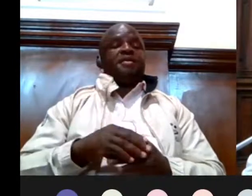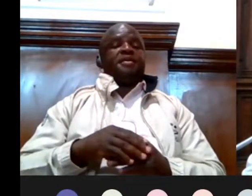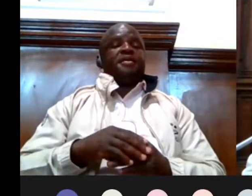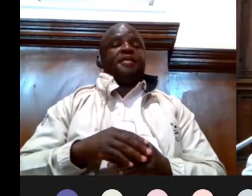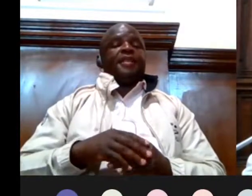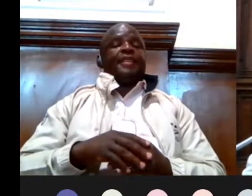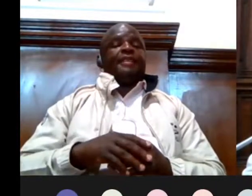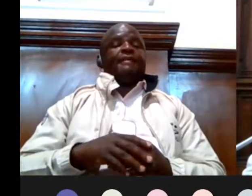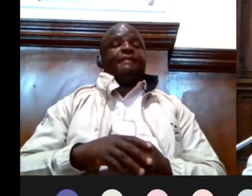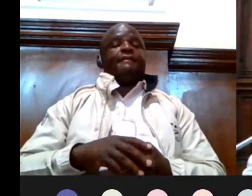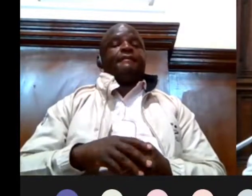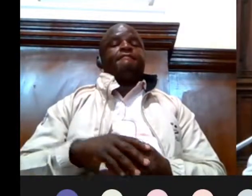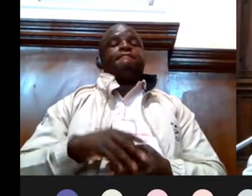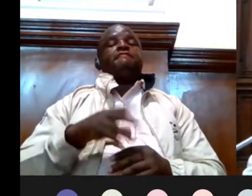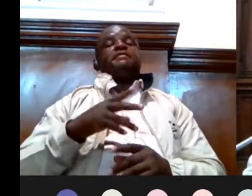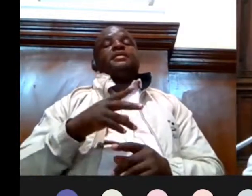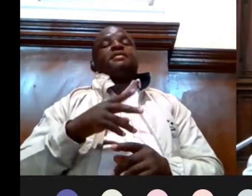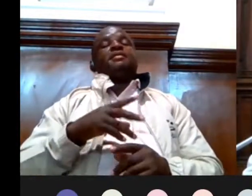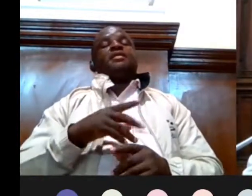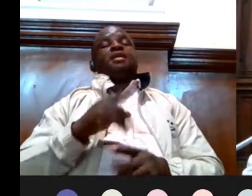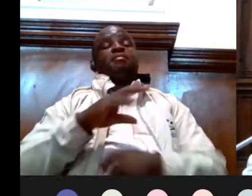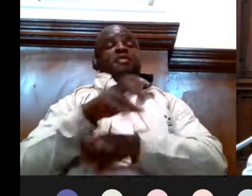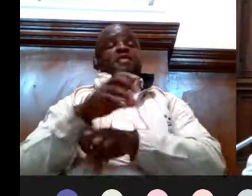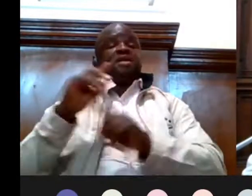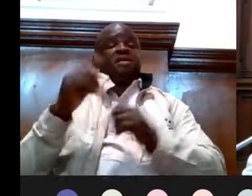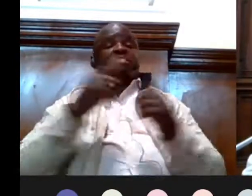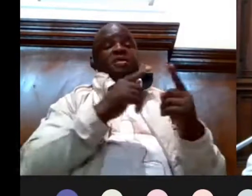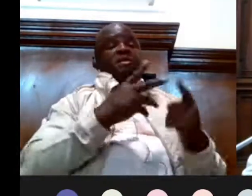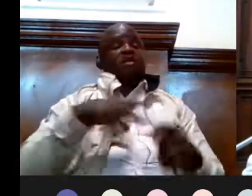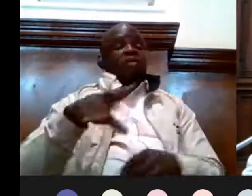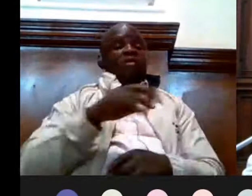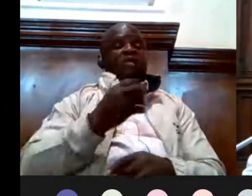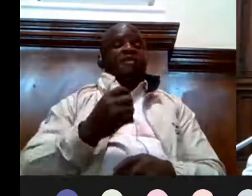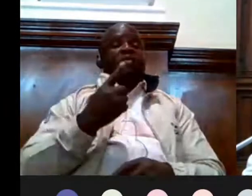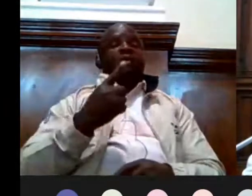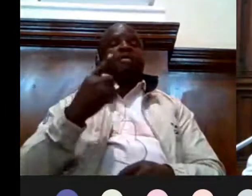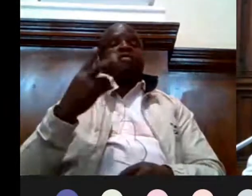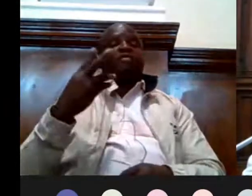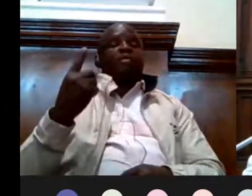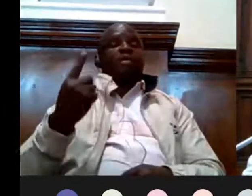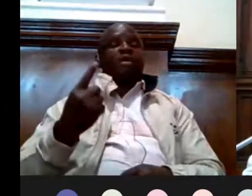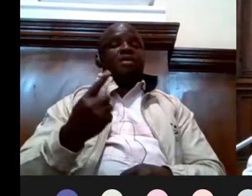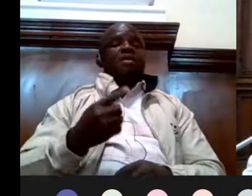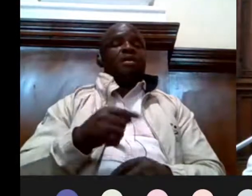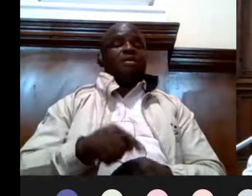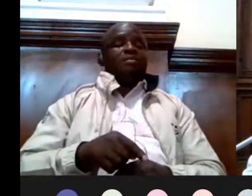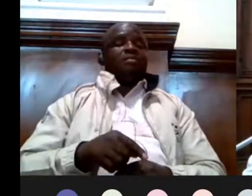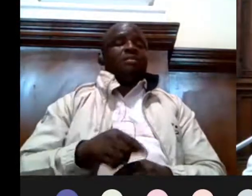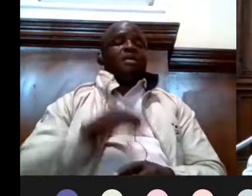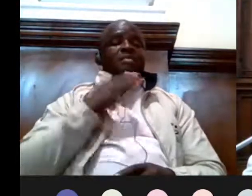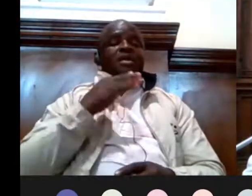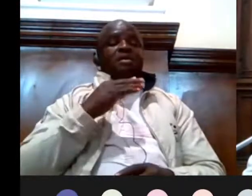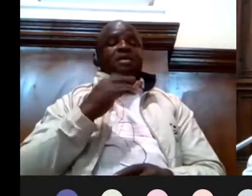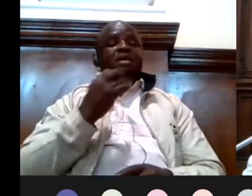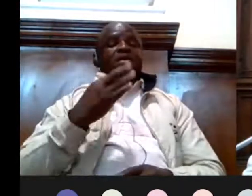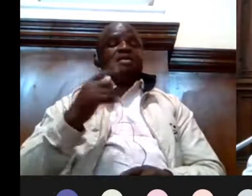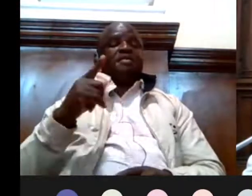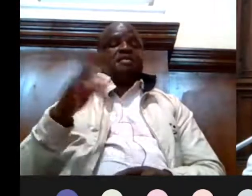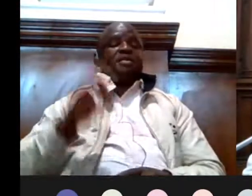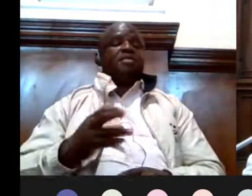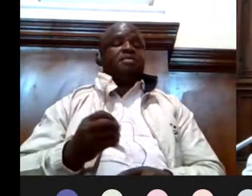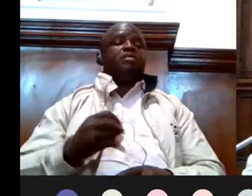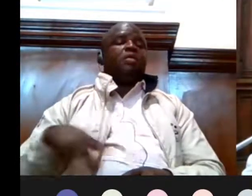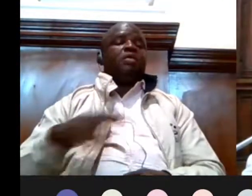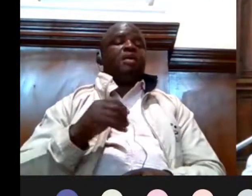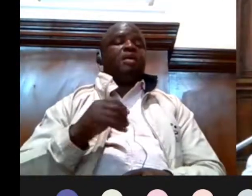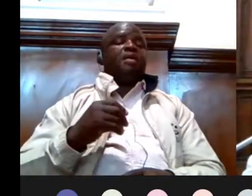senior management service across all provincial departments, 141, that is 37%,